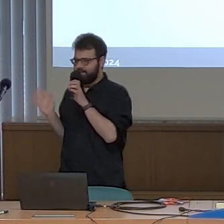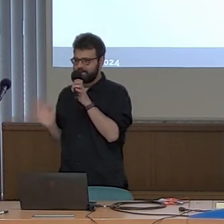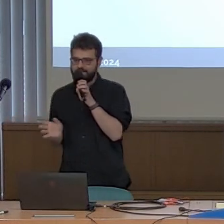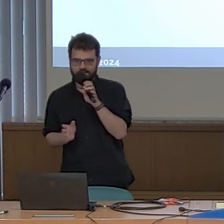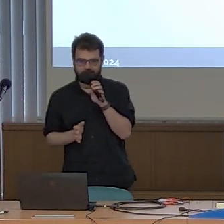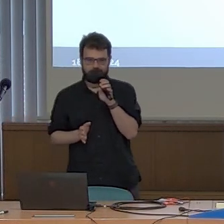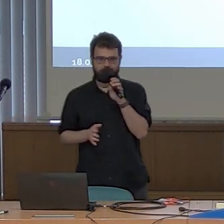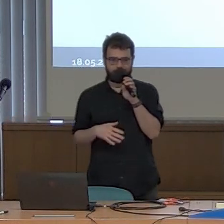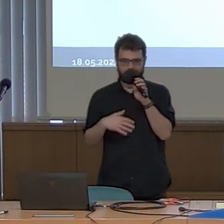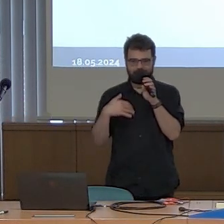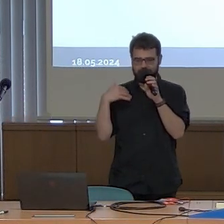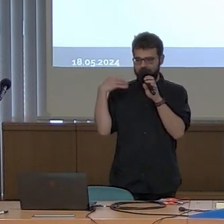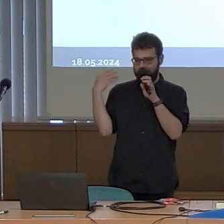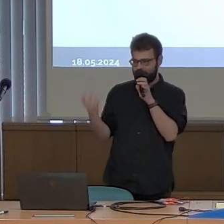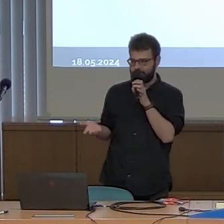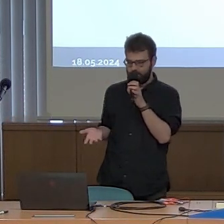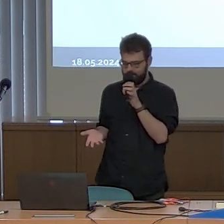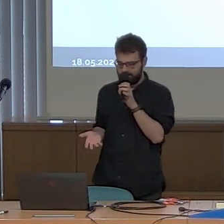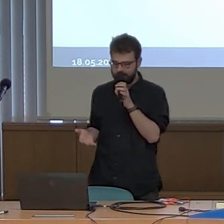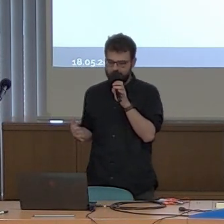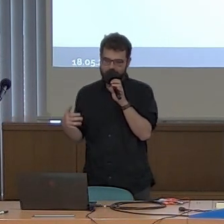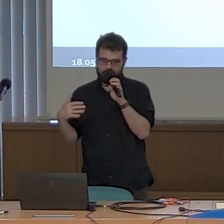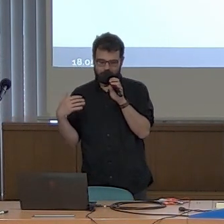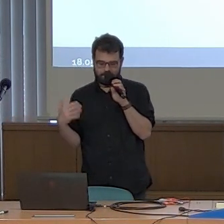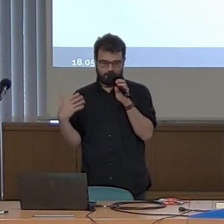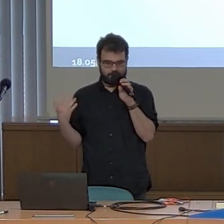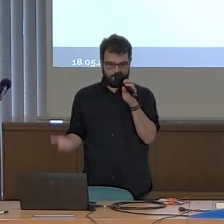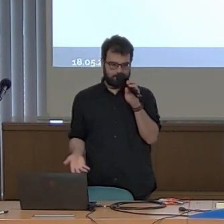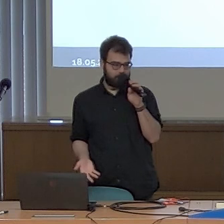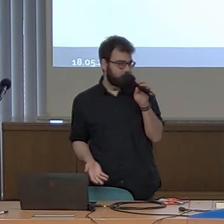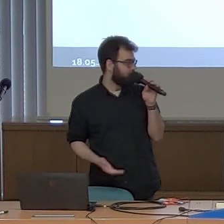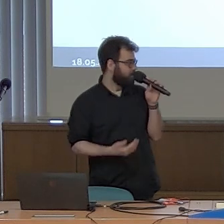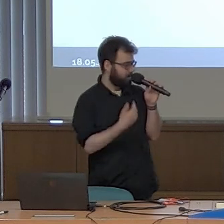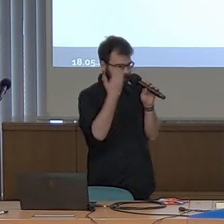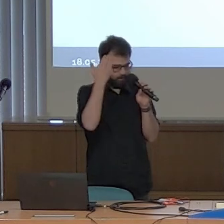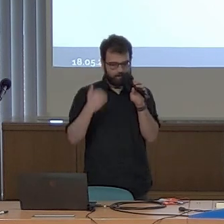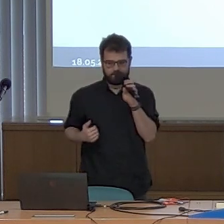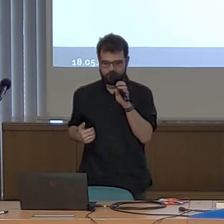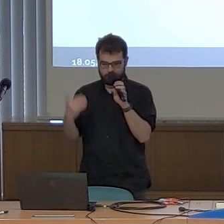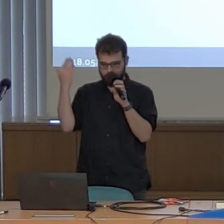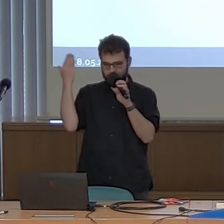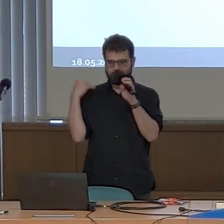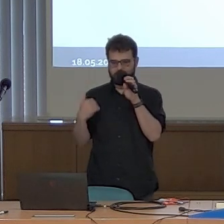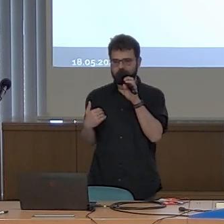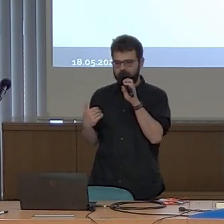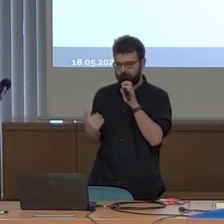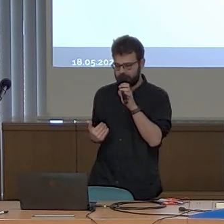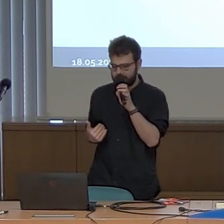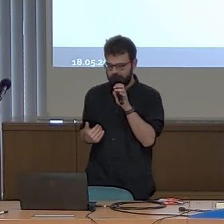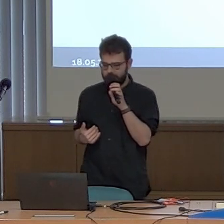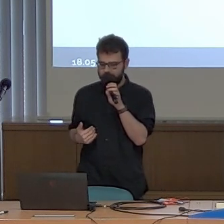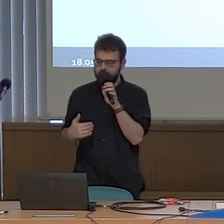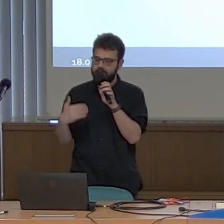I think we can start now. Hello, everyone. My name is Rafał. There will be also a slide